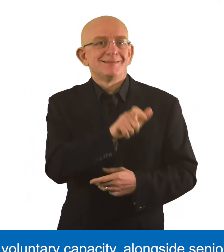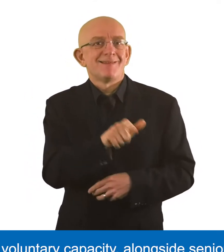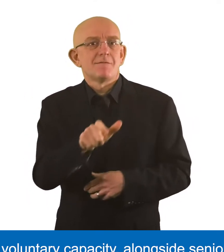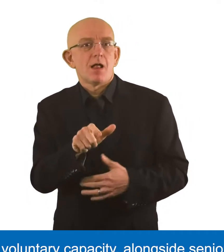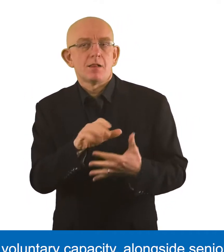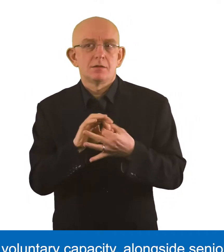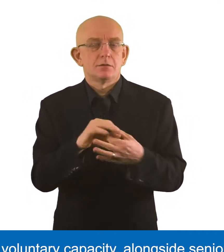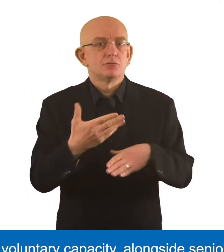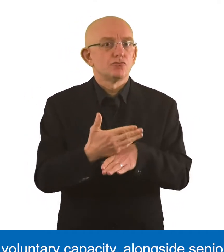people.